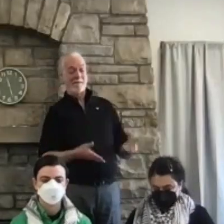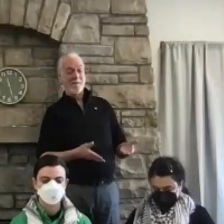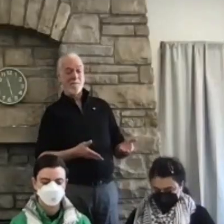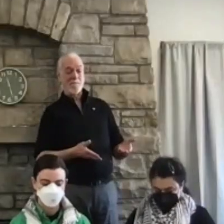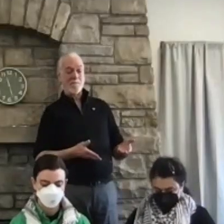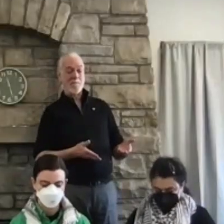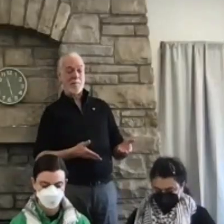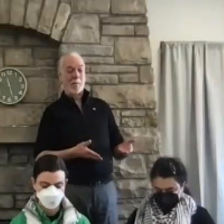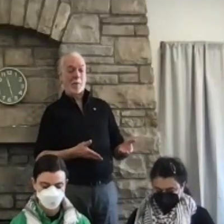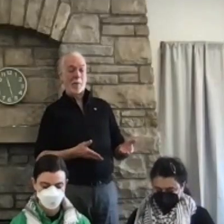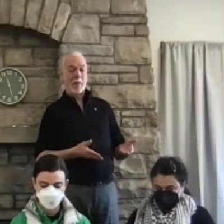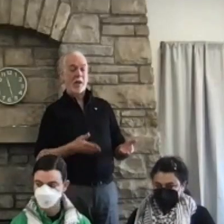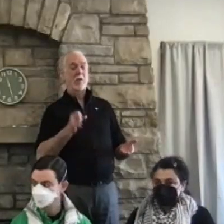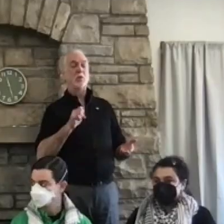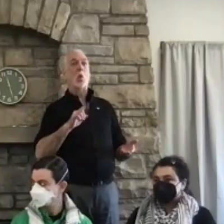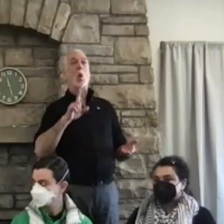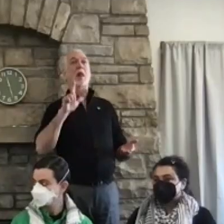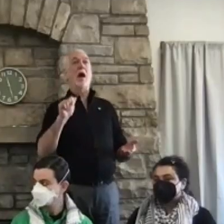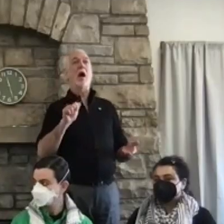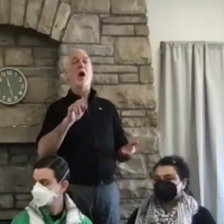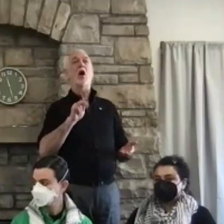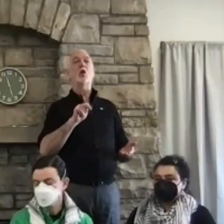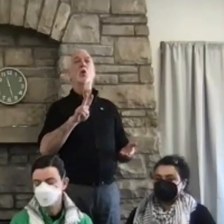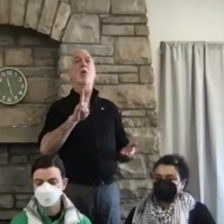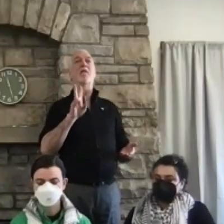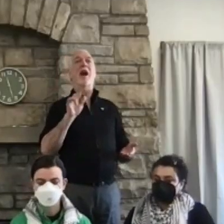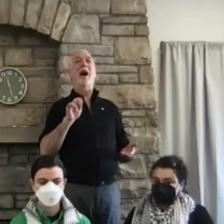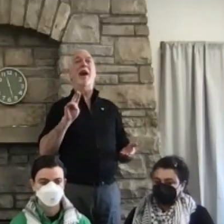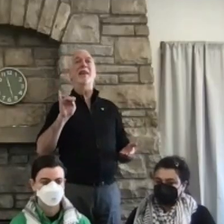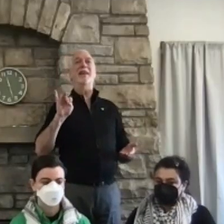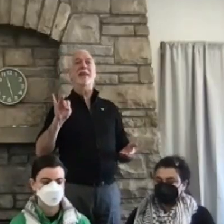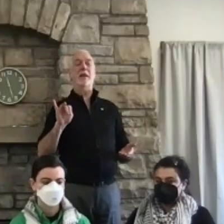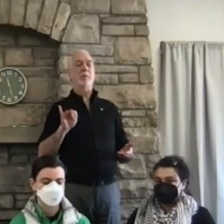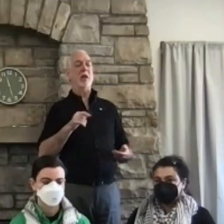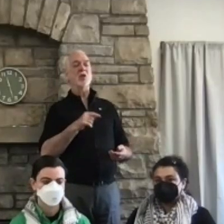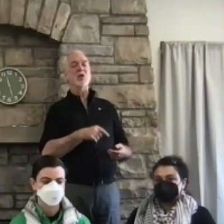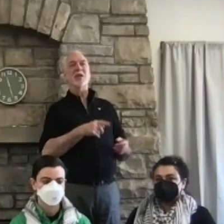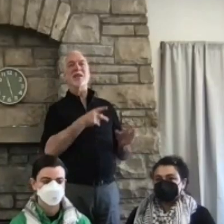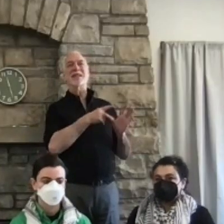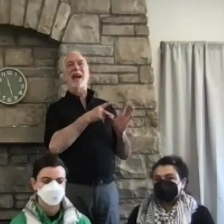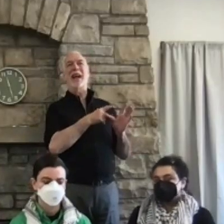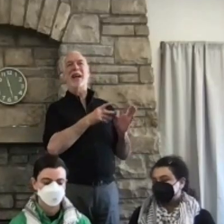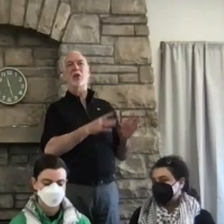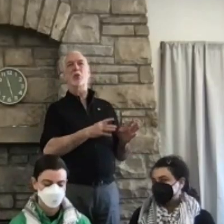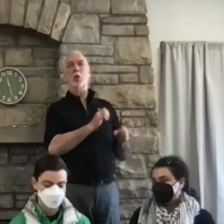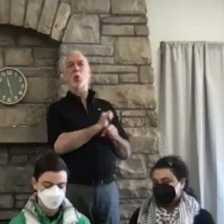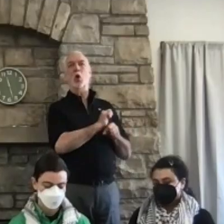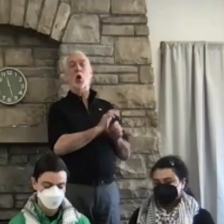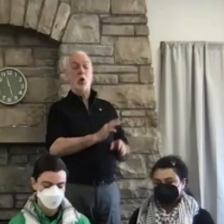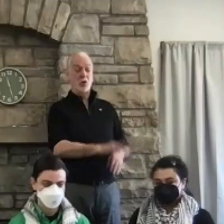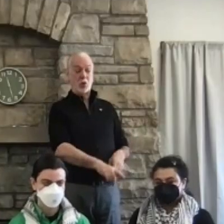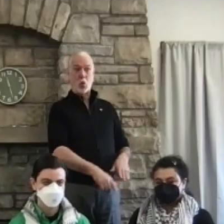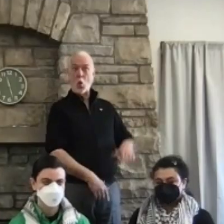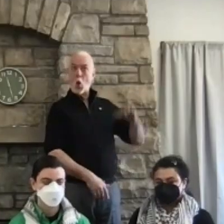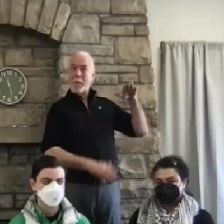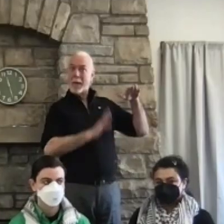next up we have Sawa Nubani, who's a Palestinian American psychiatry physician who grew up in Palestine